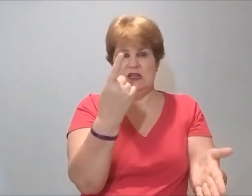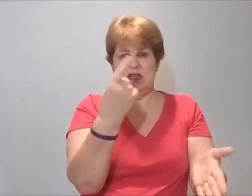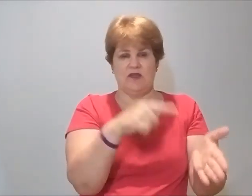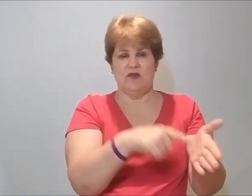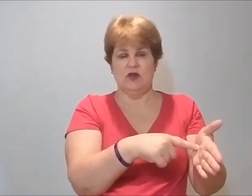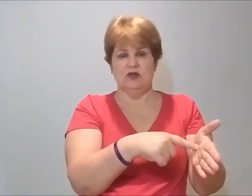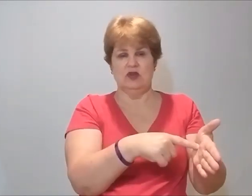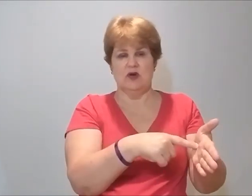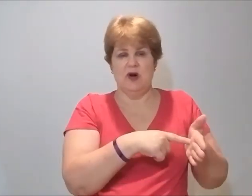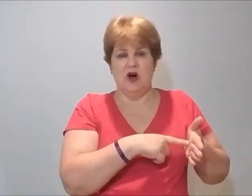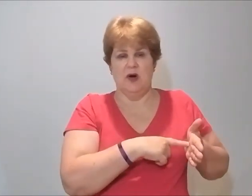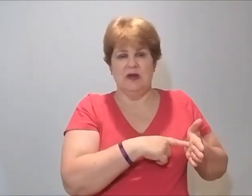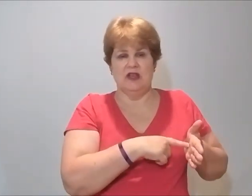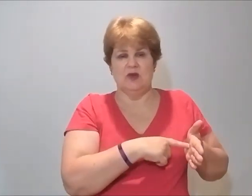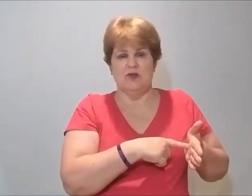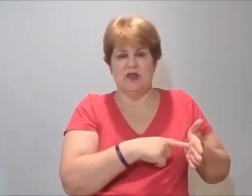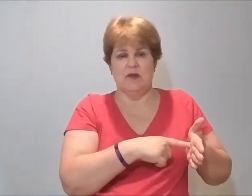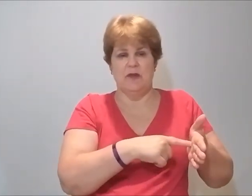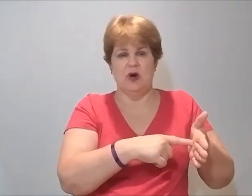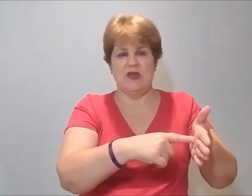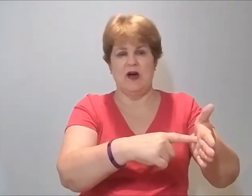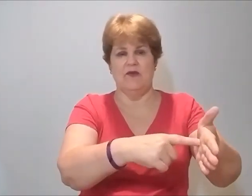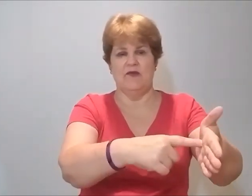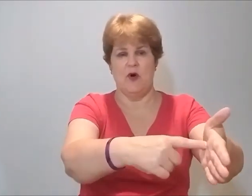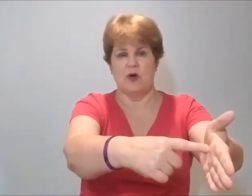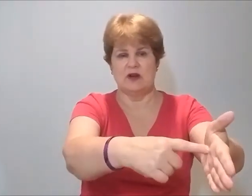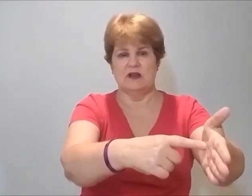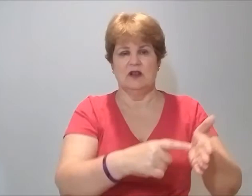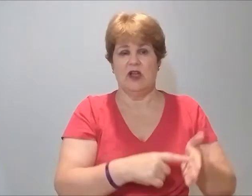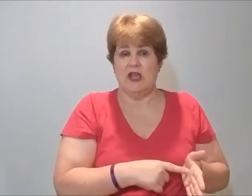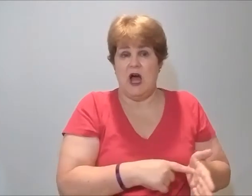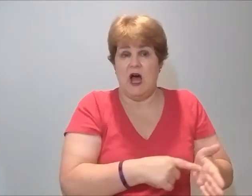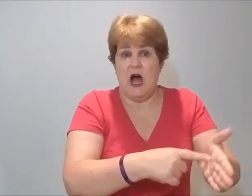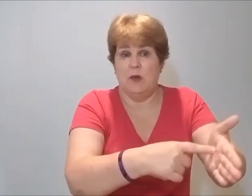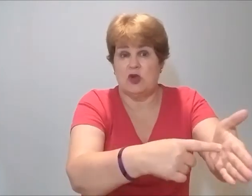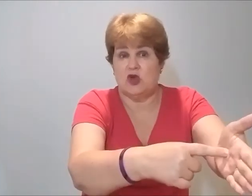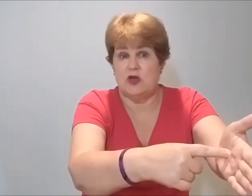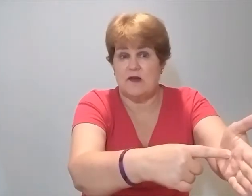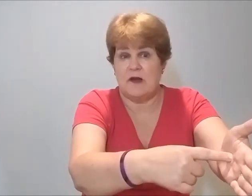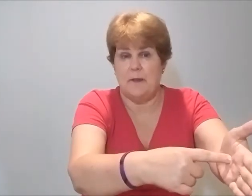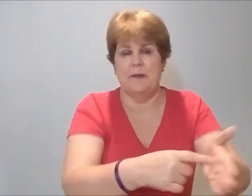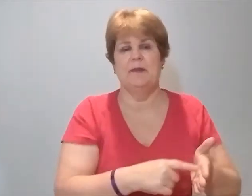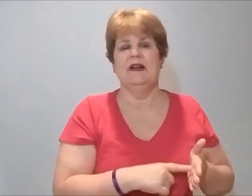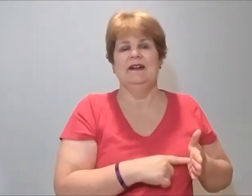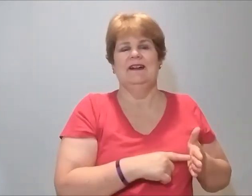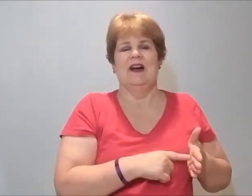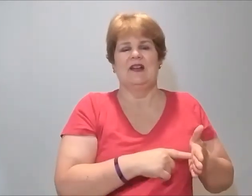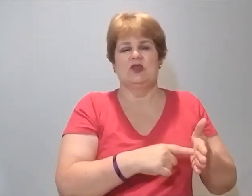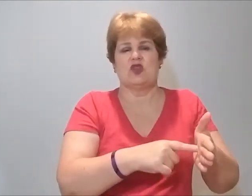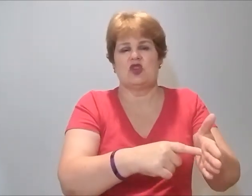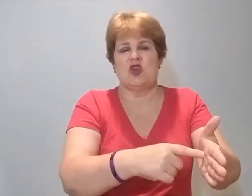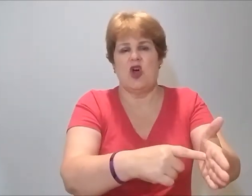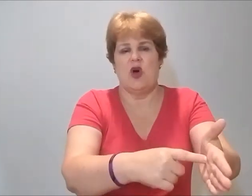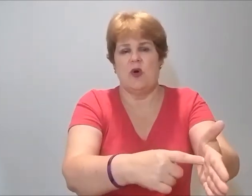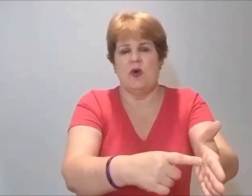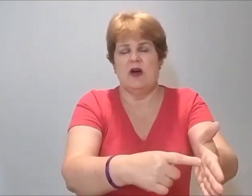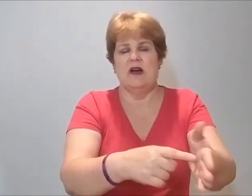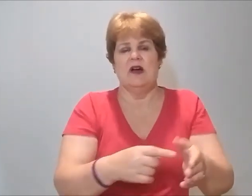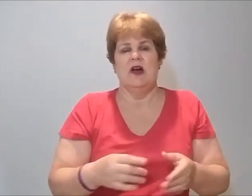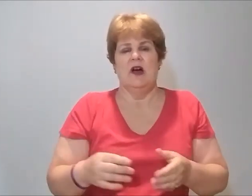index finger to your palm, and you bring them both out forward. Like, I want to show you something. To show